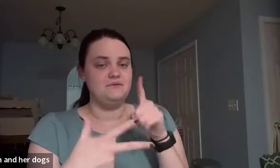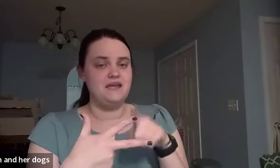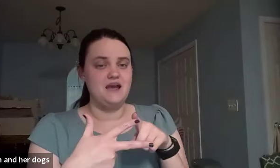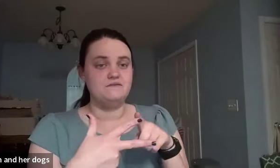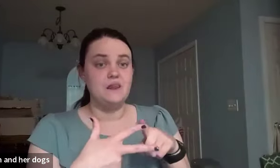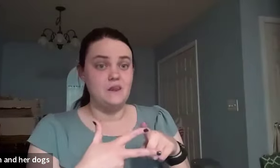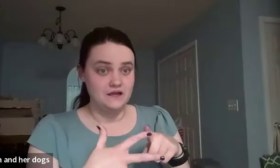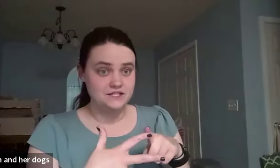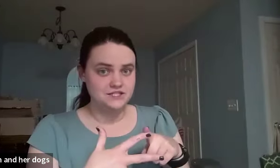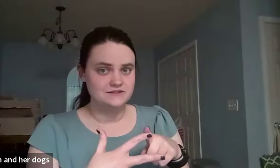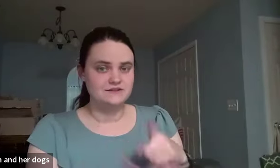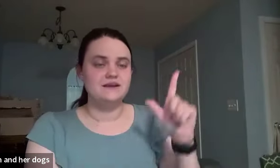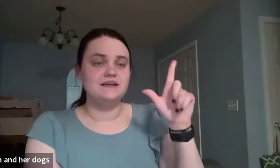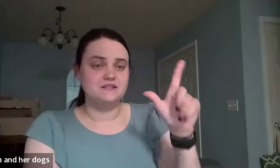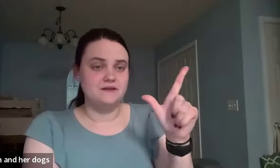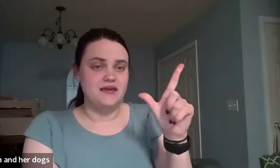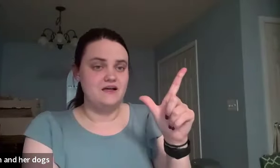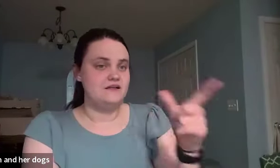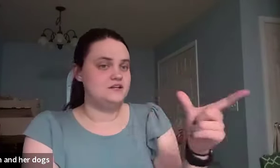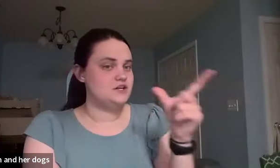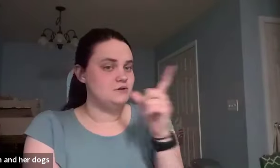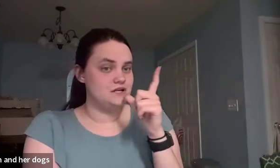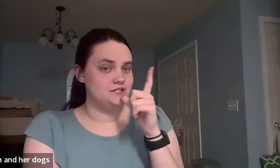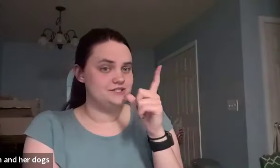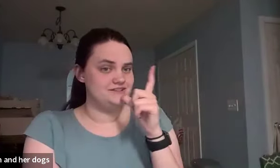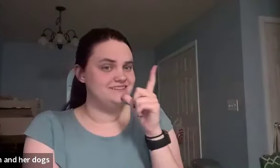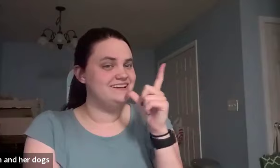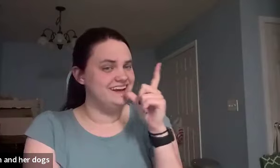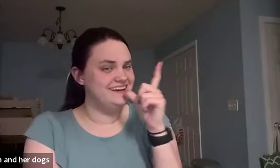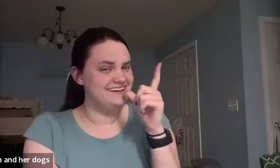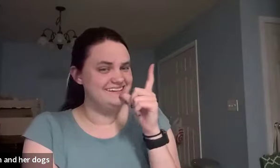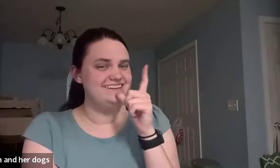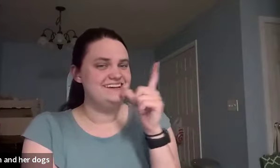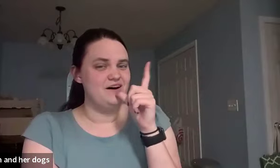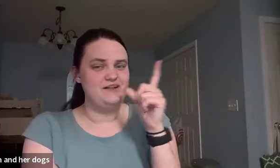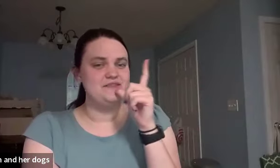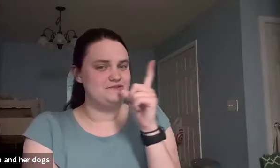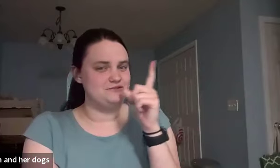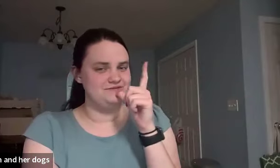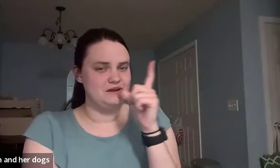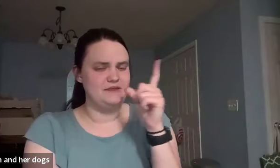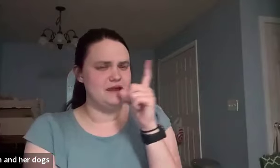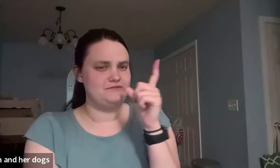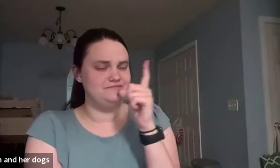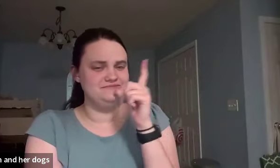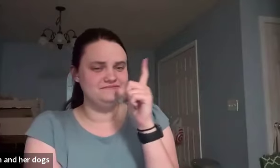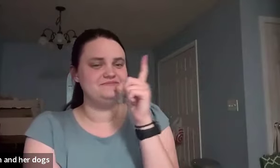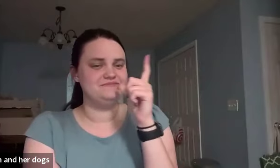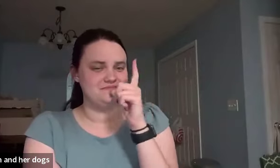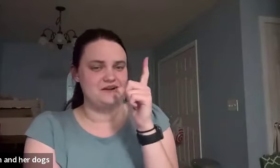Then we have lunch. It's going to be L, and you're going to go lunch. All around the food. I mean, the mouth.